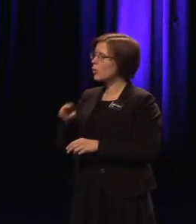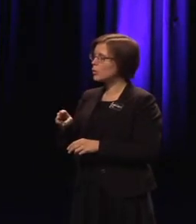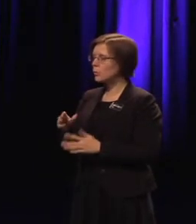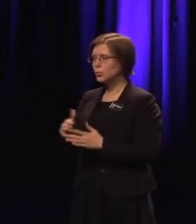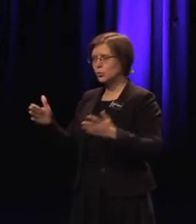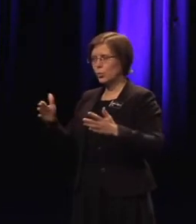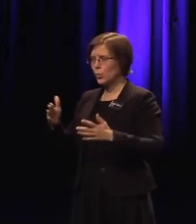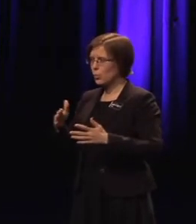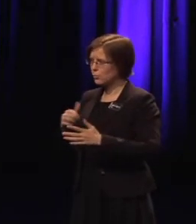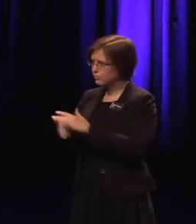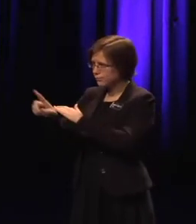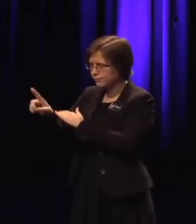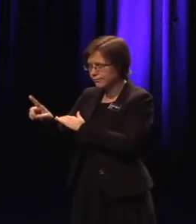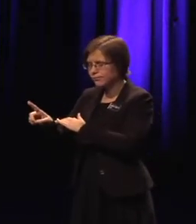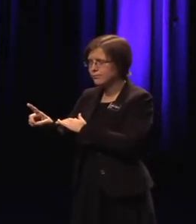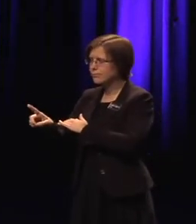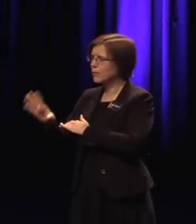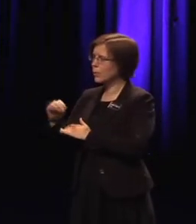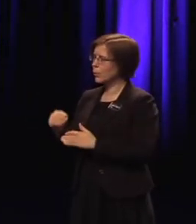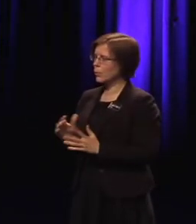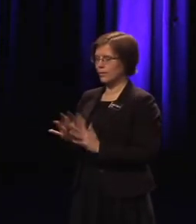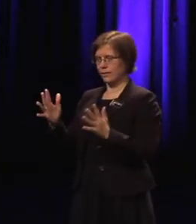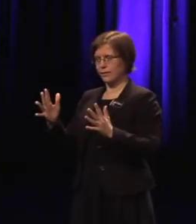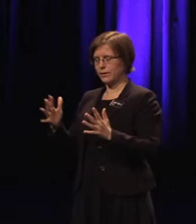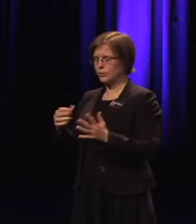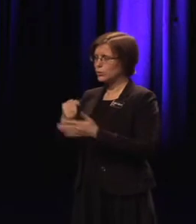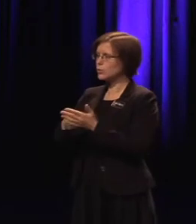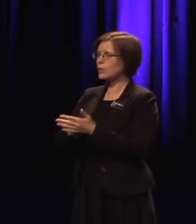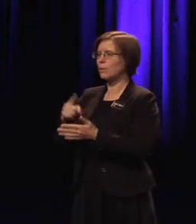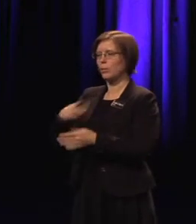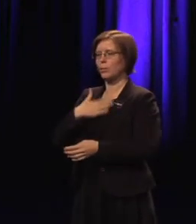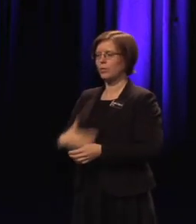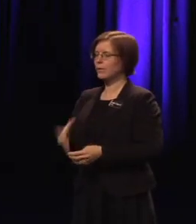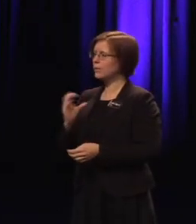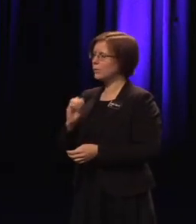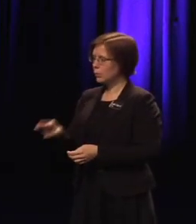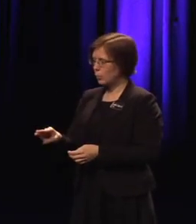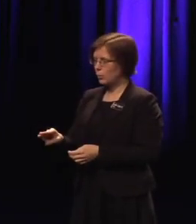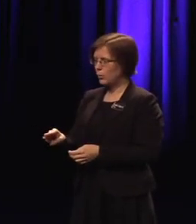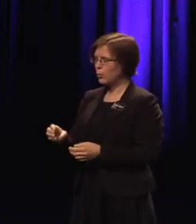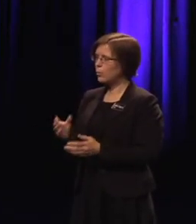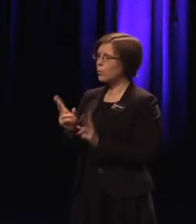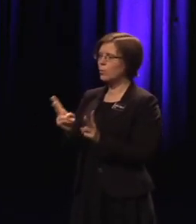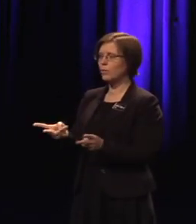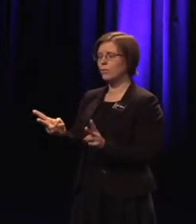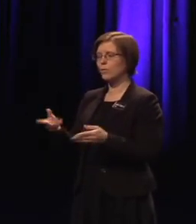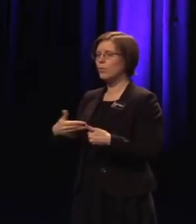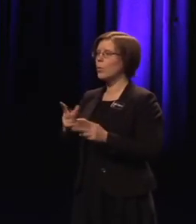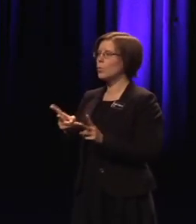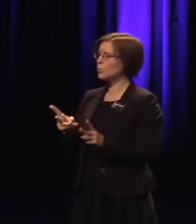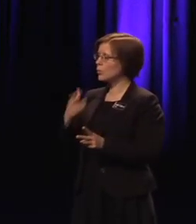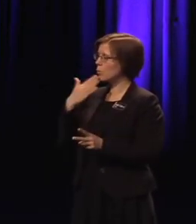on equitable growth, fighting poverty, and achieving good social indicators